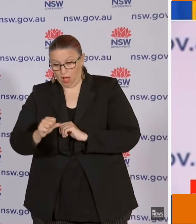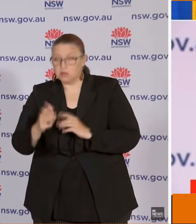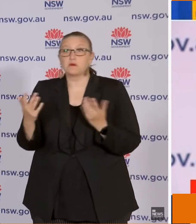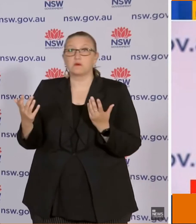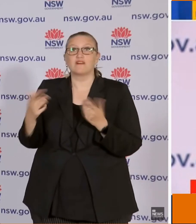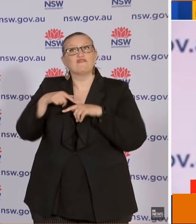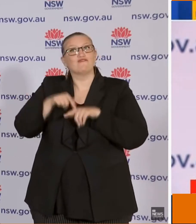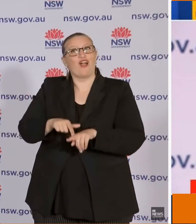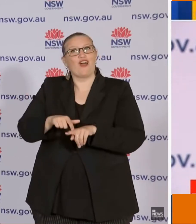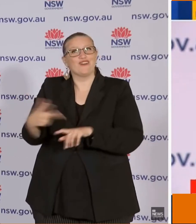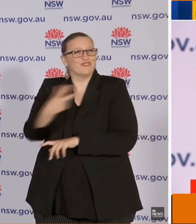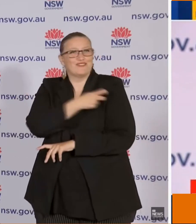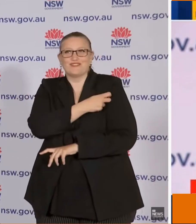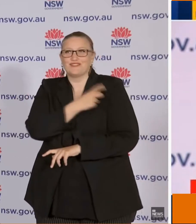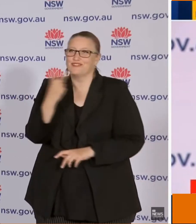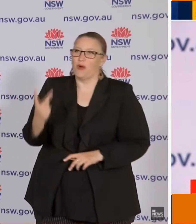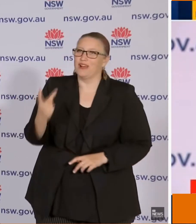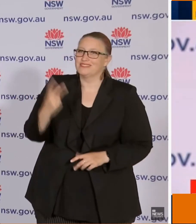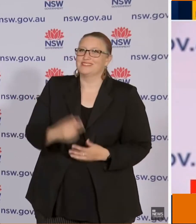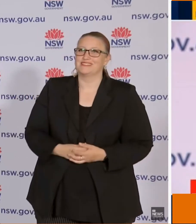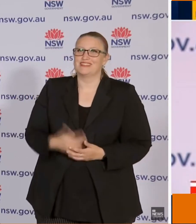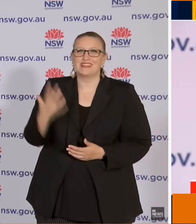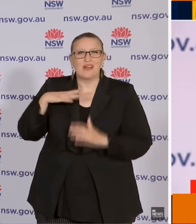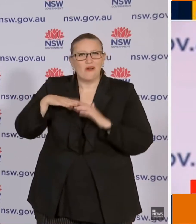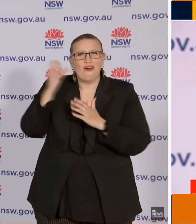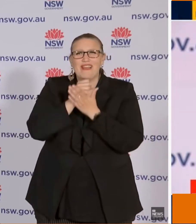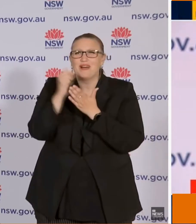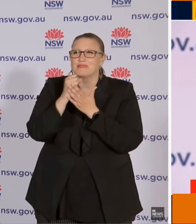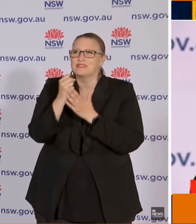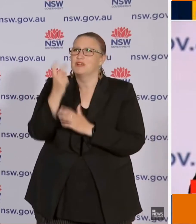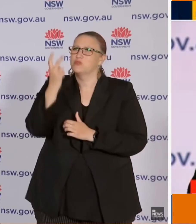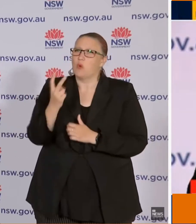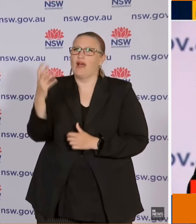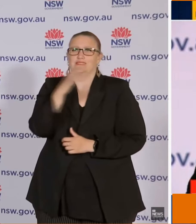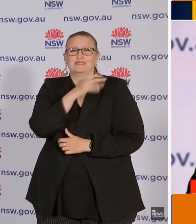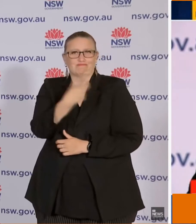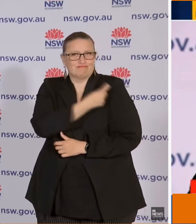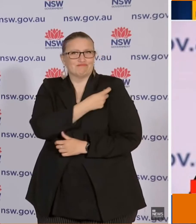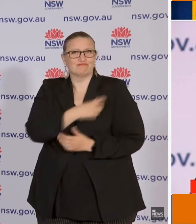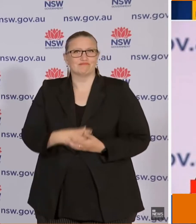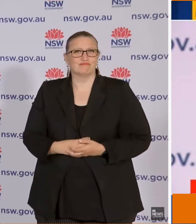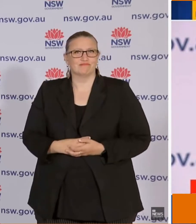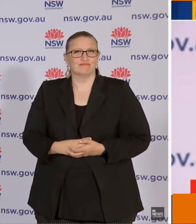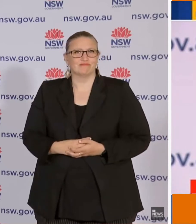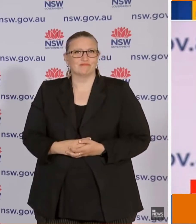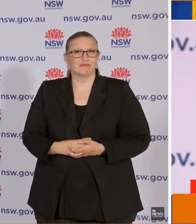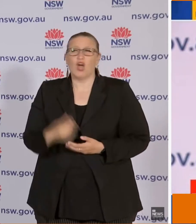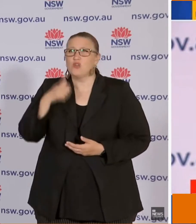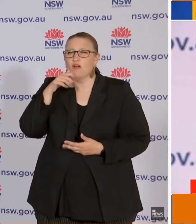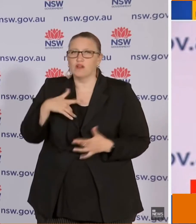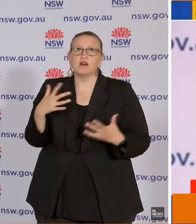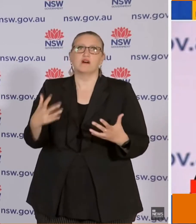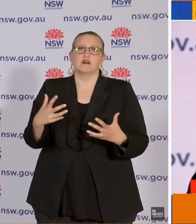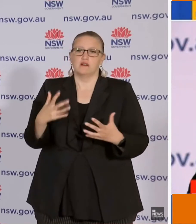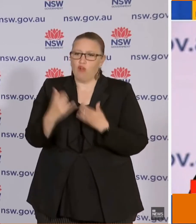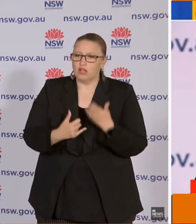once you have those high rates of vaccination. And that's why it's really important, as confronting as it's been. And I'm hoping in a few months'